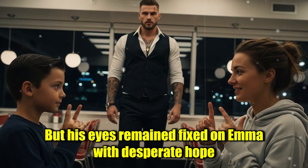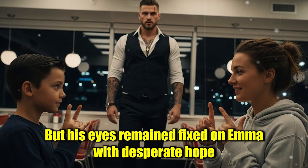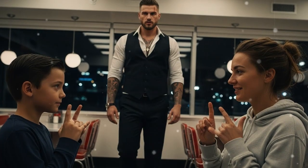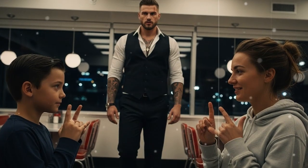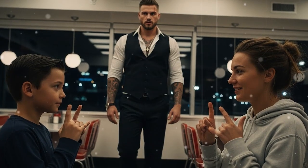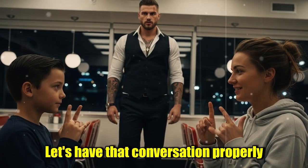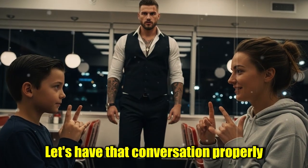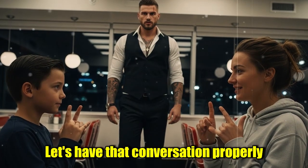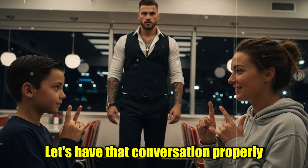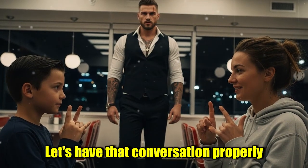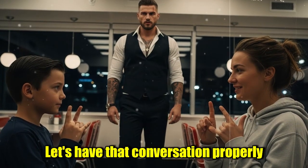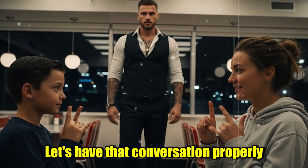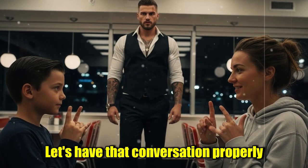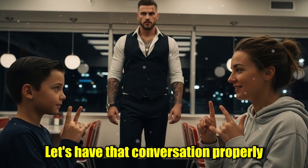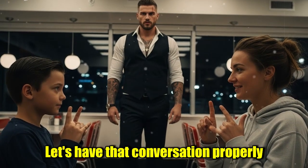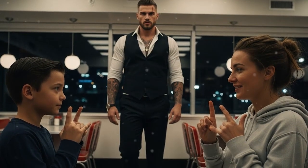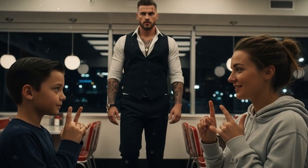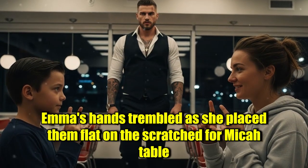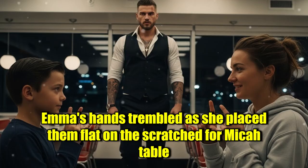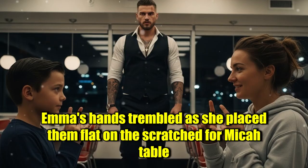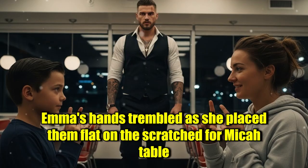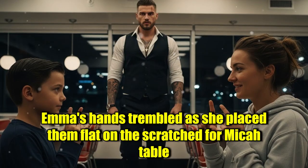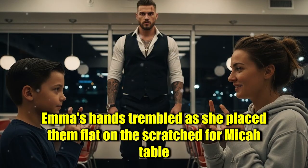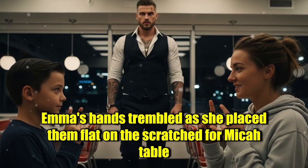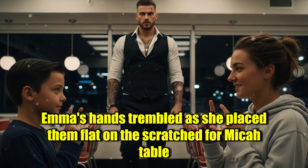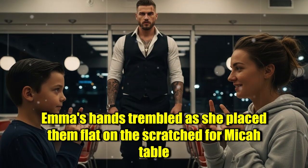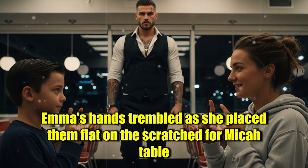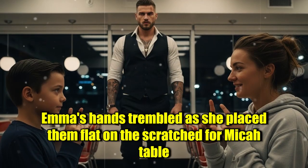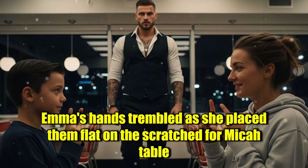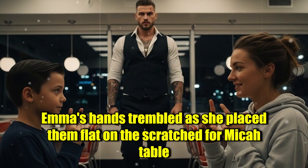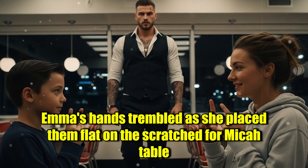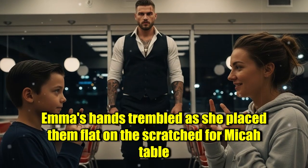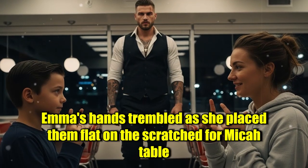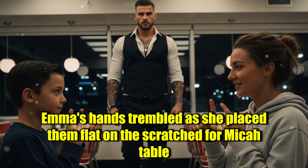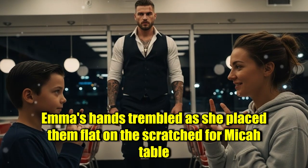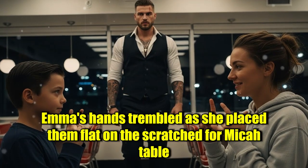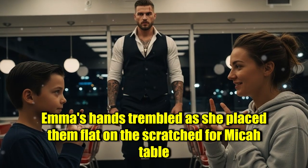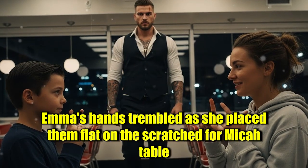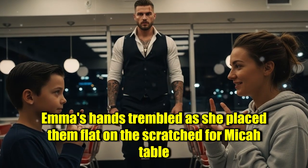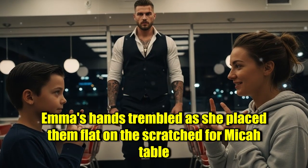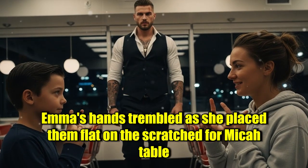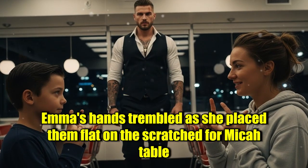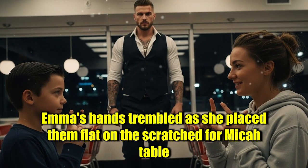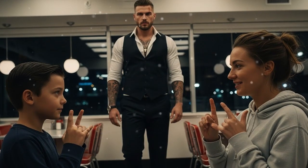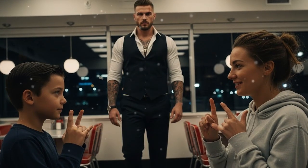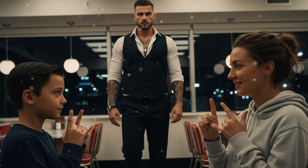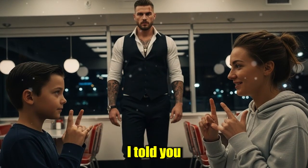hope. "Let's have that conversation properly." Emma's hands trembled as she placed them flat on the scratched Formica table. "I